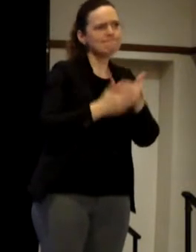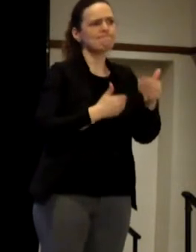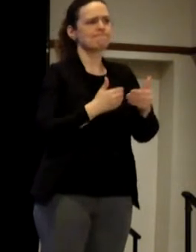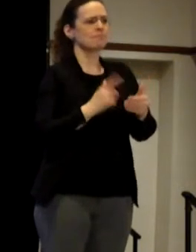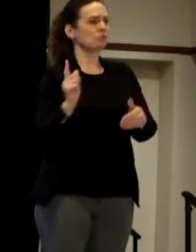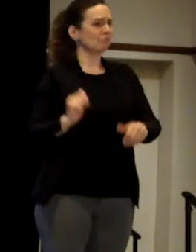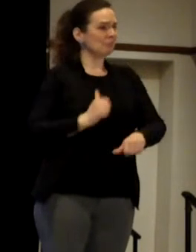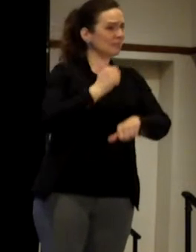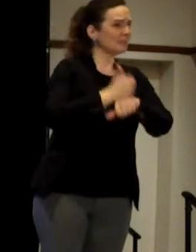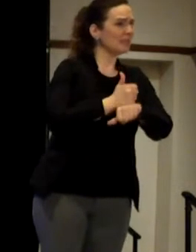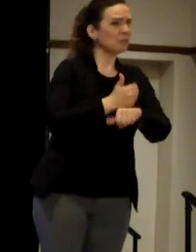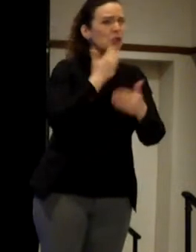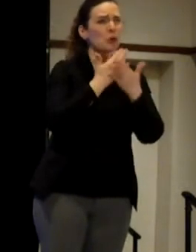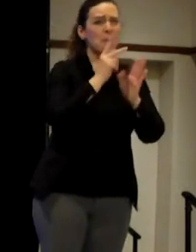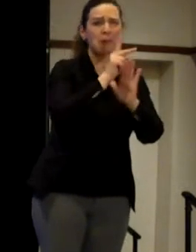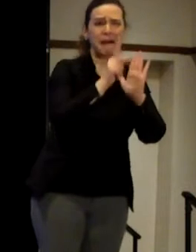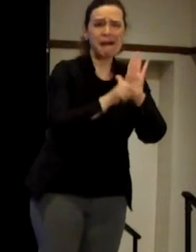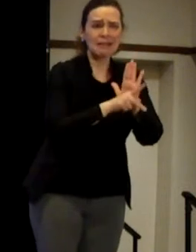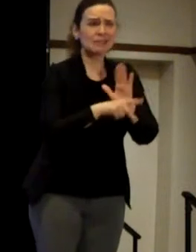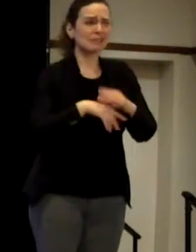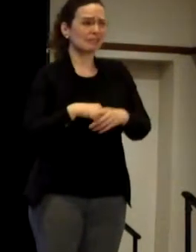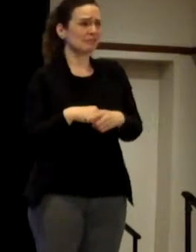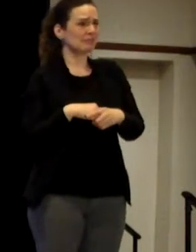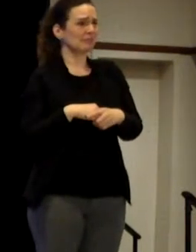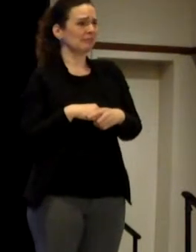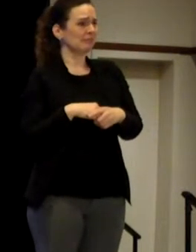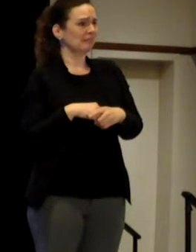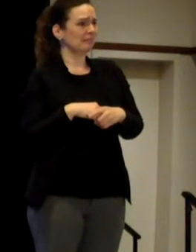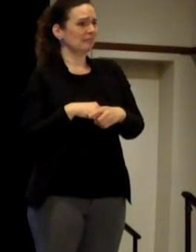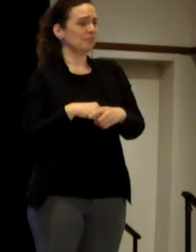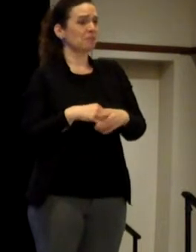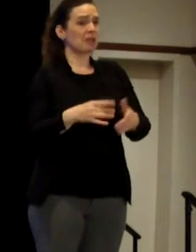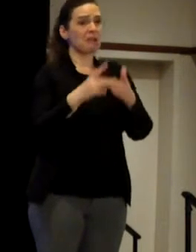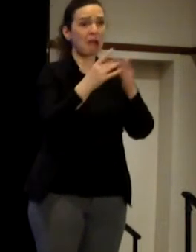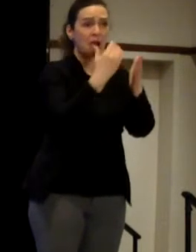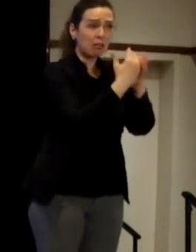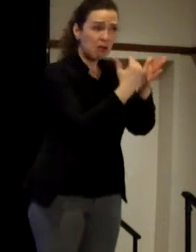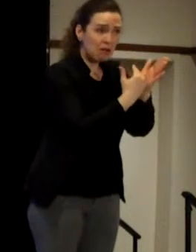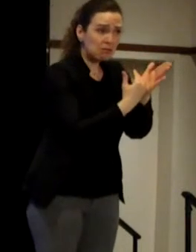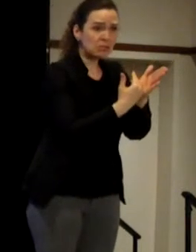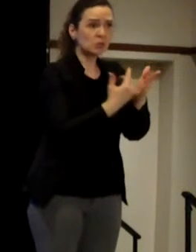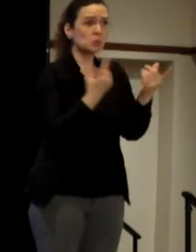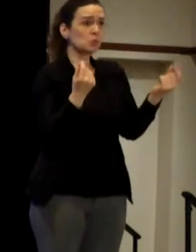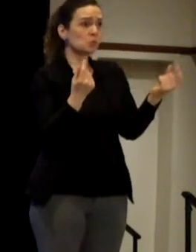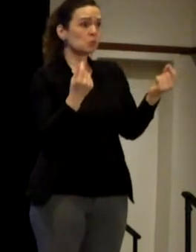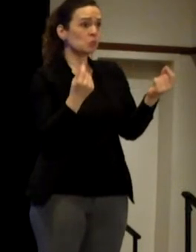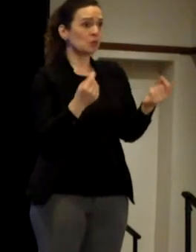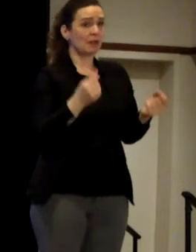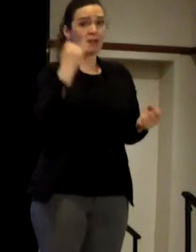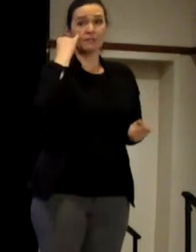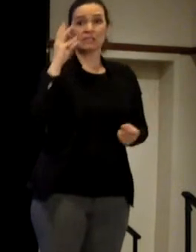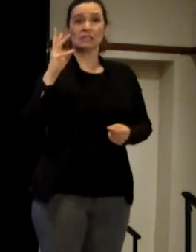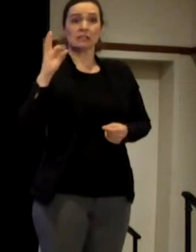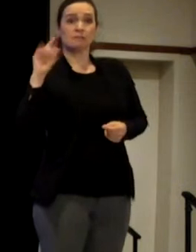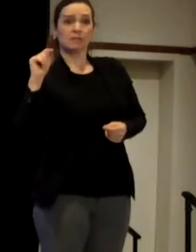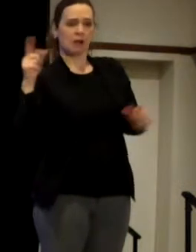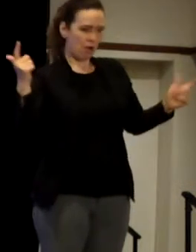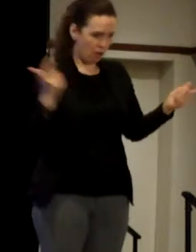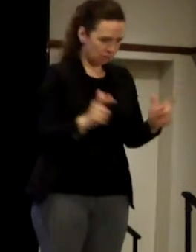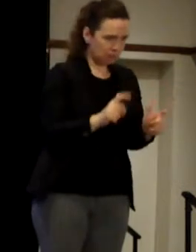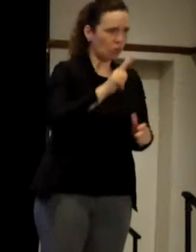She, in addition to the guidance we've talked about from 6 feet to 3 feet, in Dr. Gupta's guidance, it